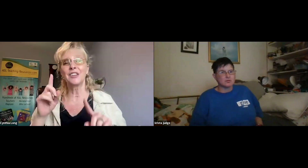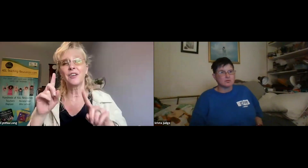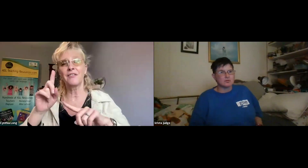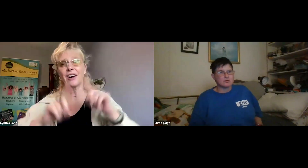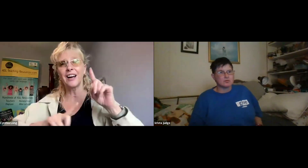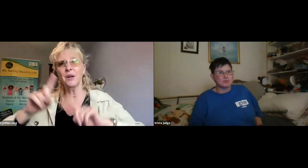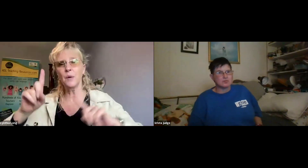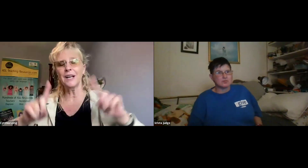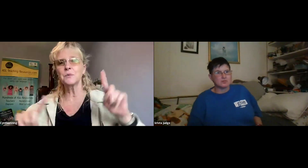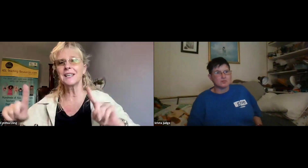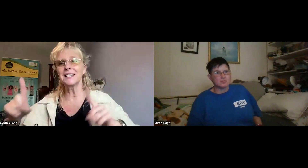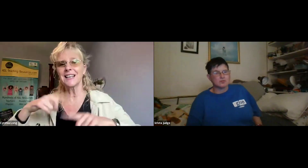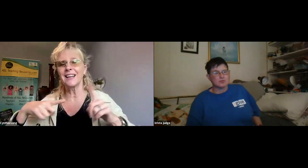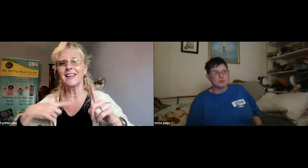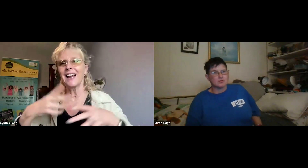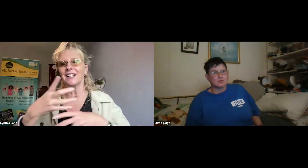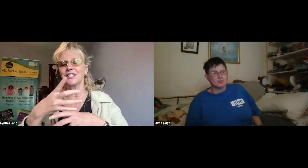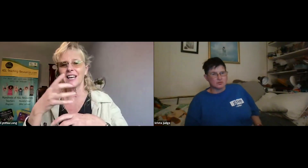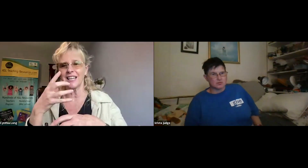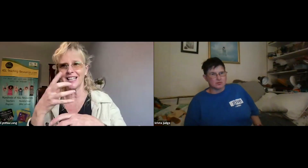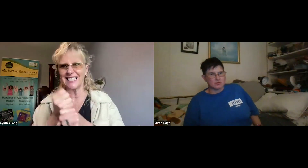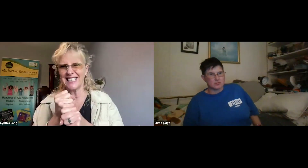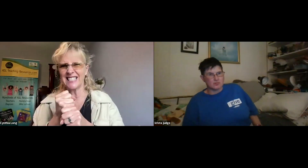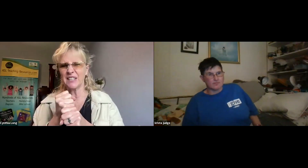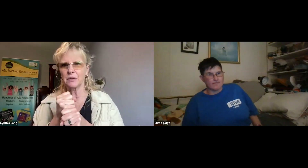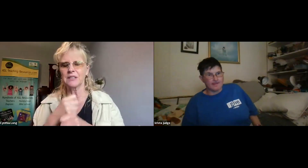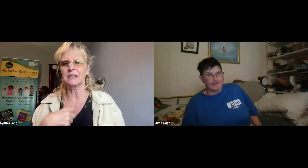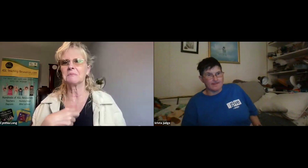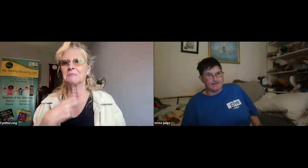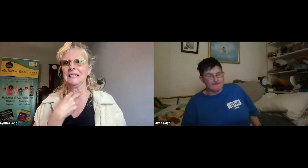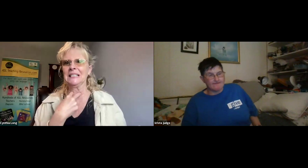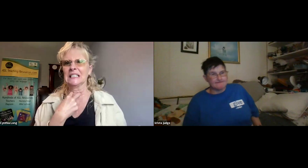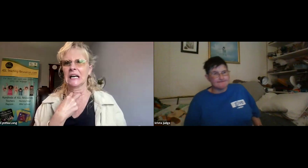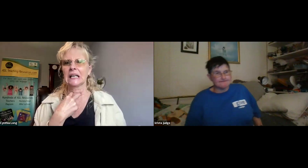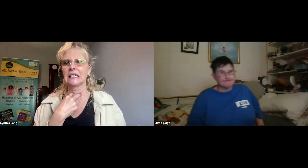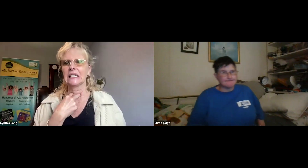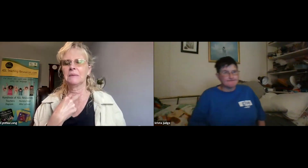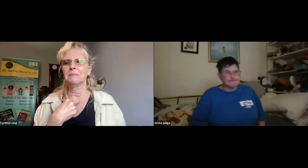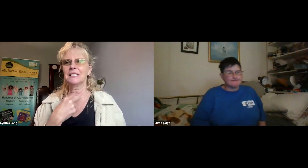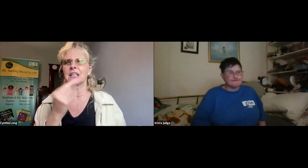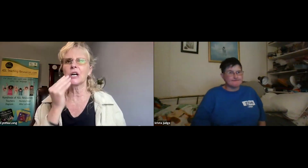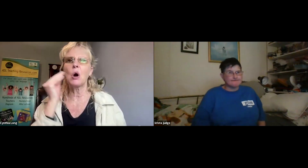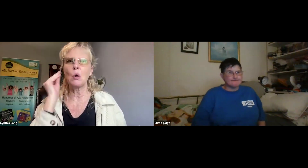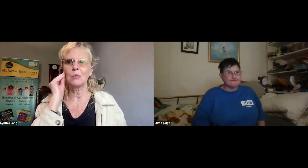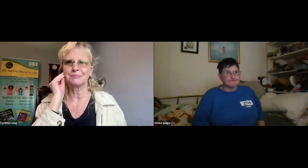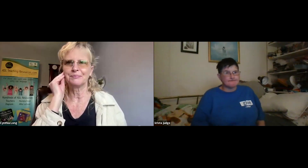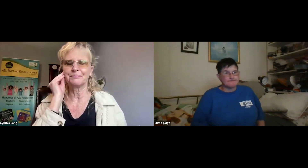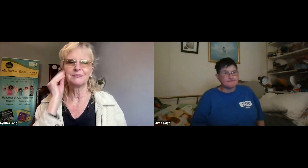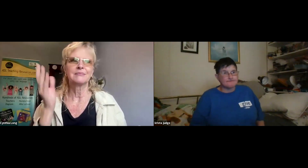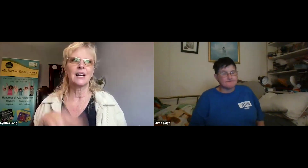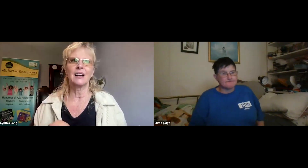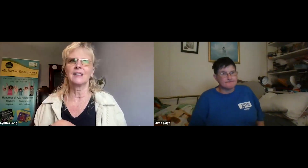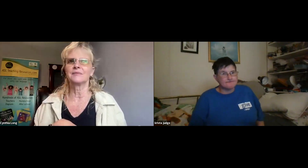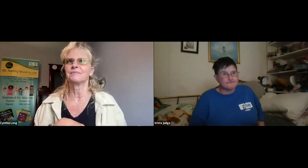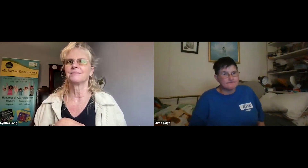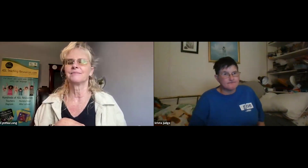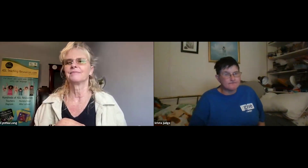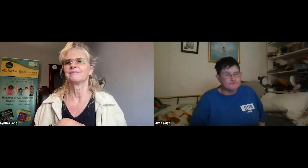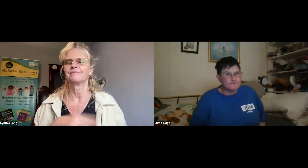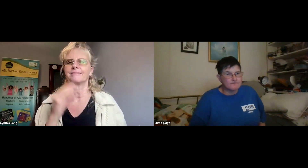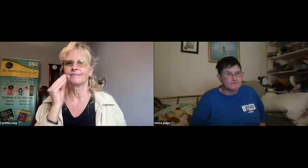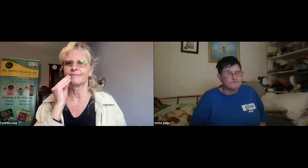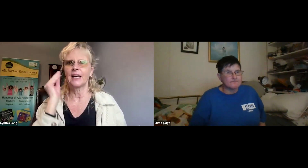So again, there are a variety of ways we can sign that. I just kind of condensed it real simple. Me stuck. Me stuck home.